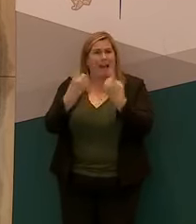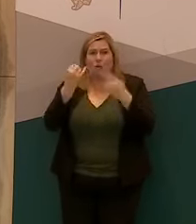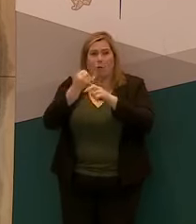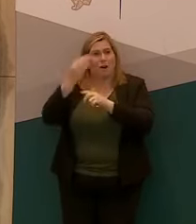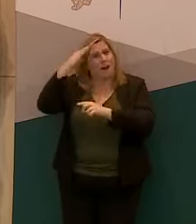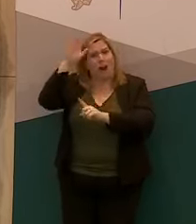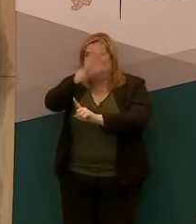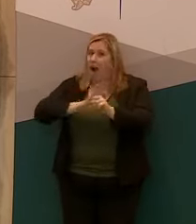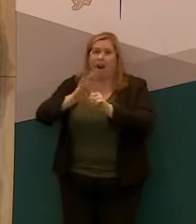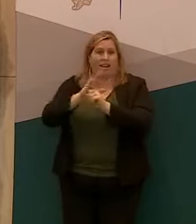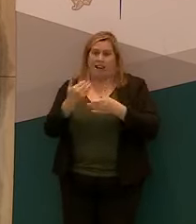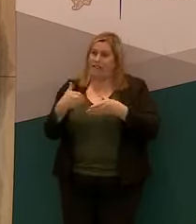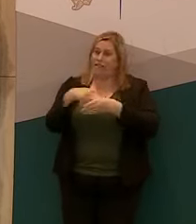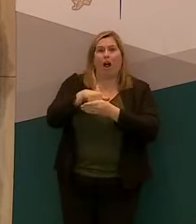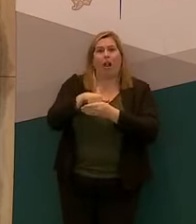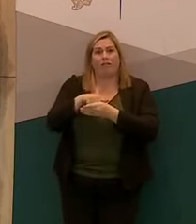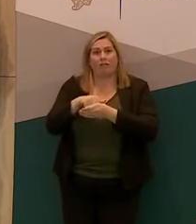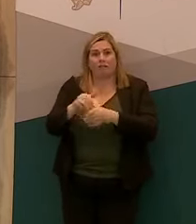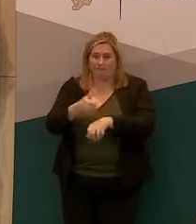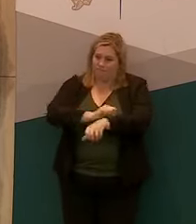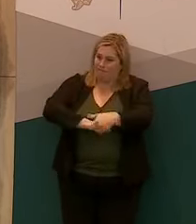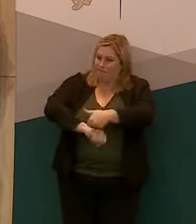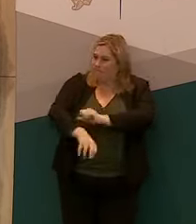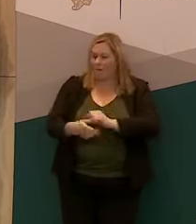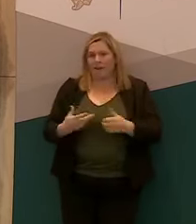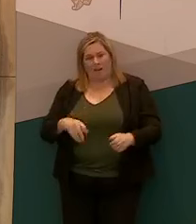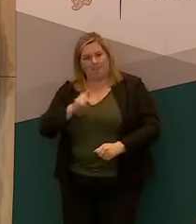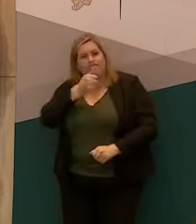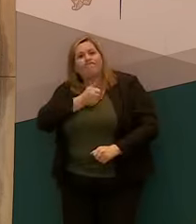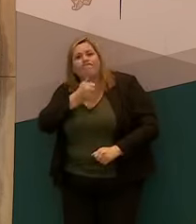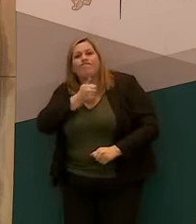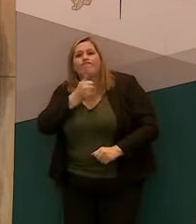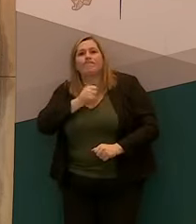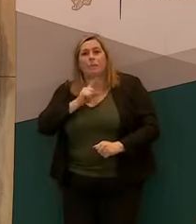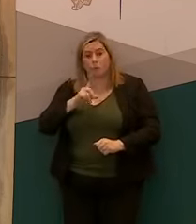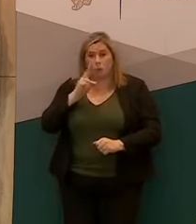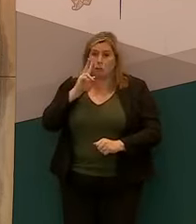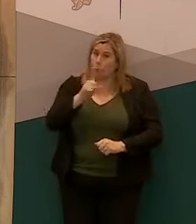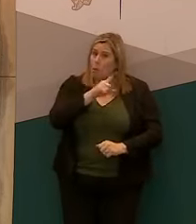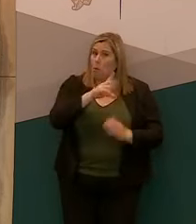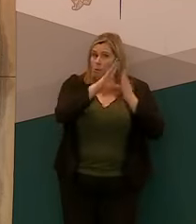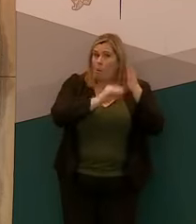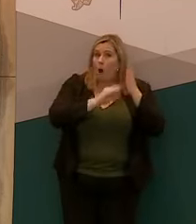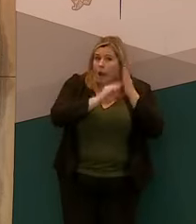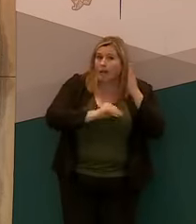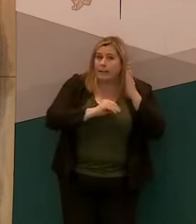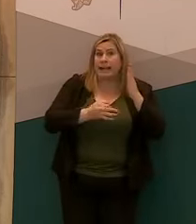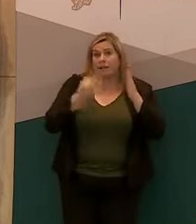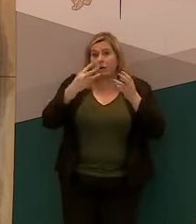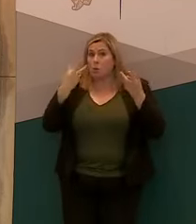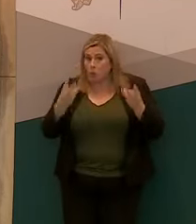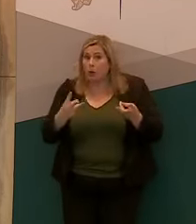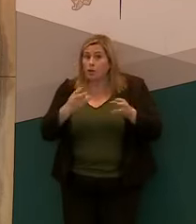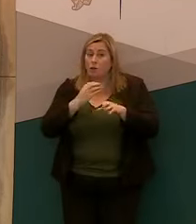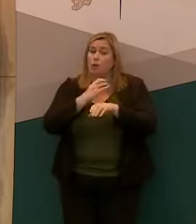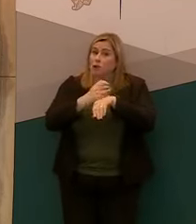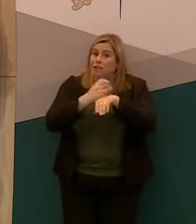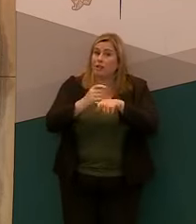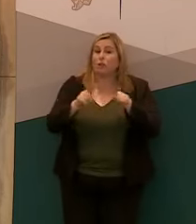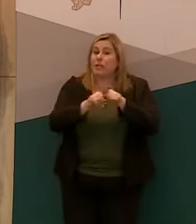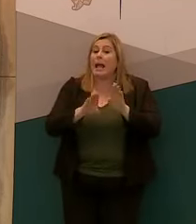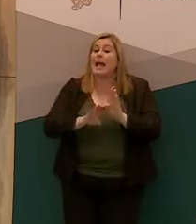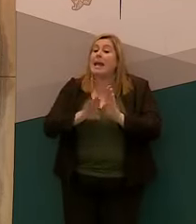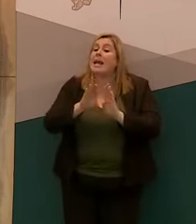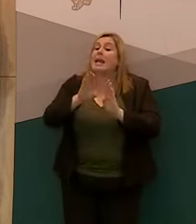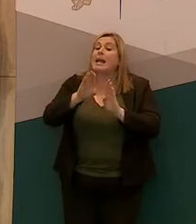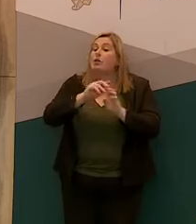now. But you've seen from the modelling that when we negotiate our way out of this, we have to allow for the fact that